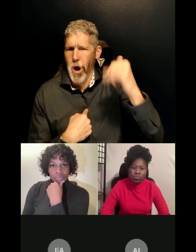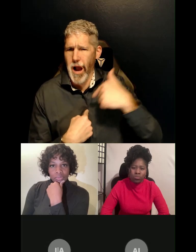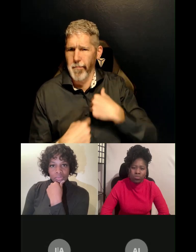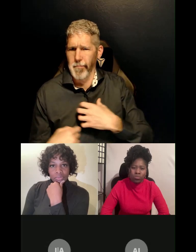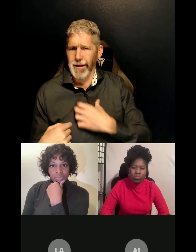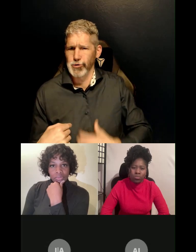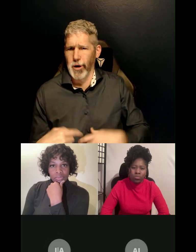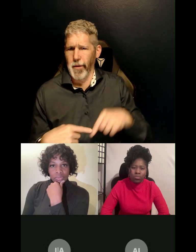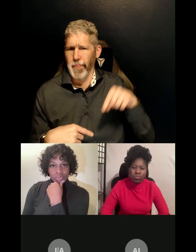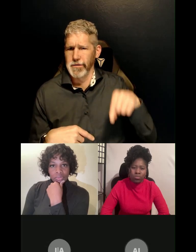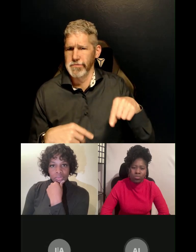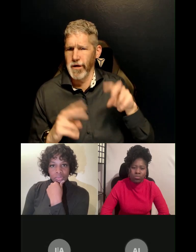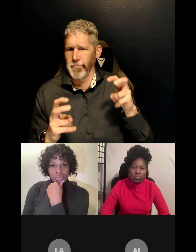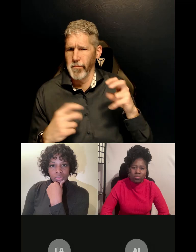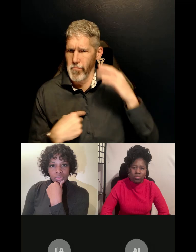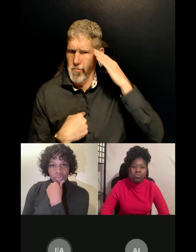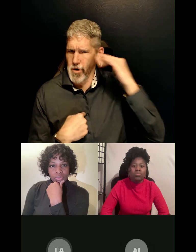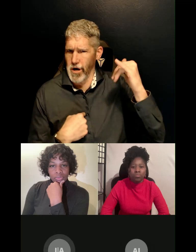is,